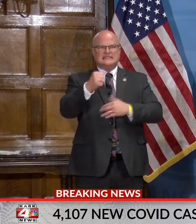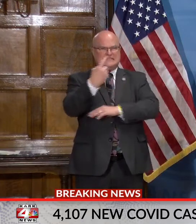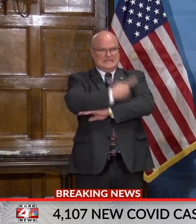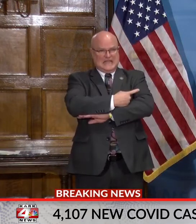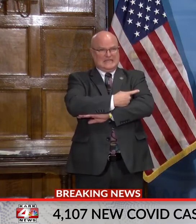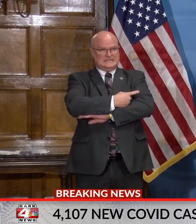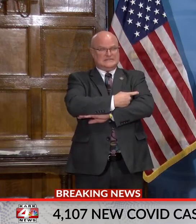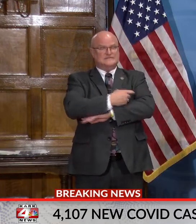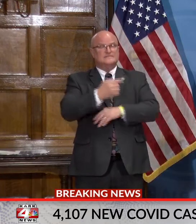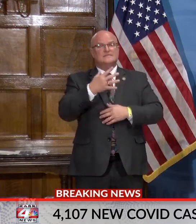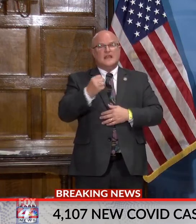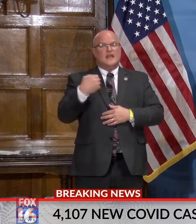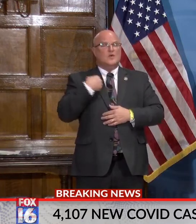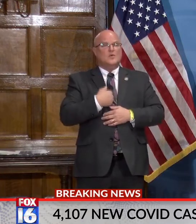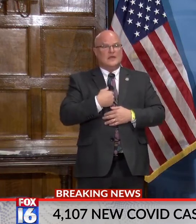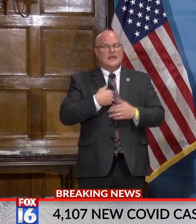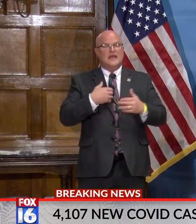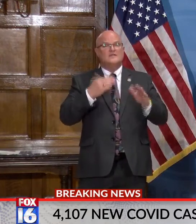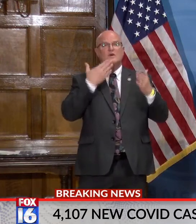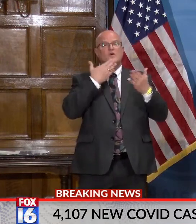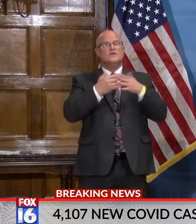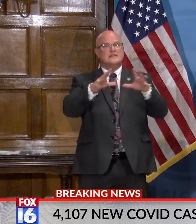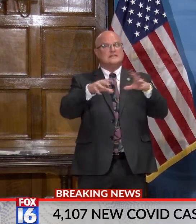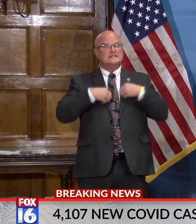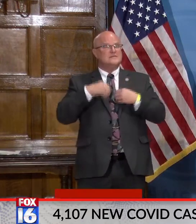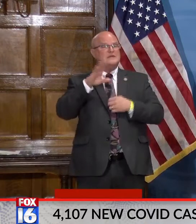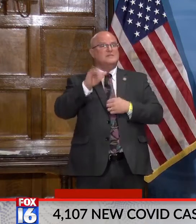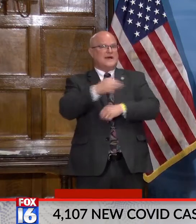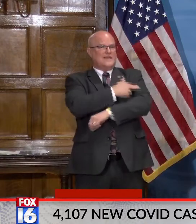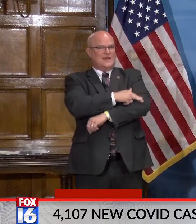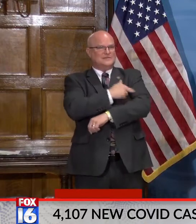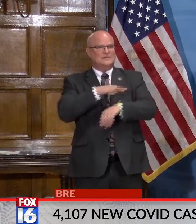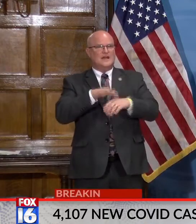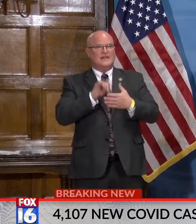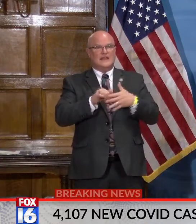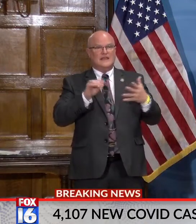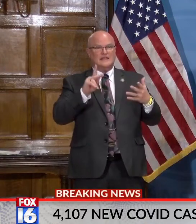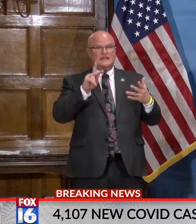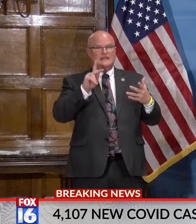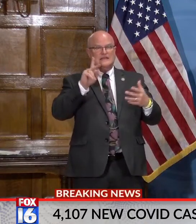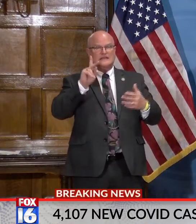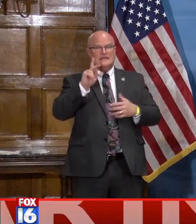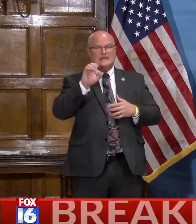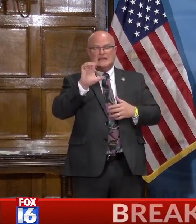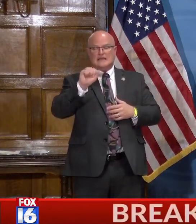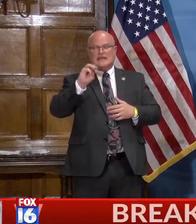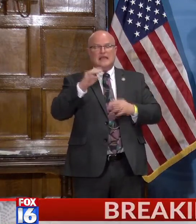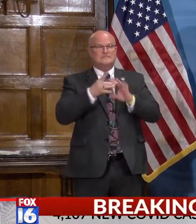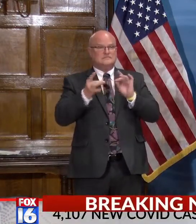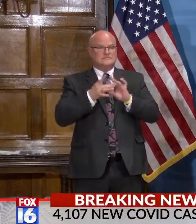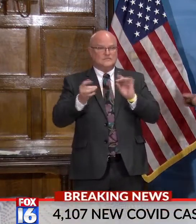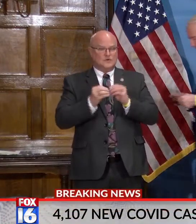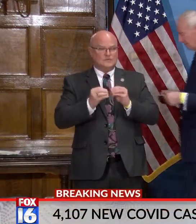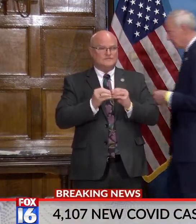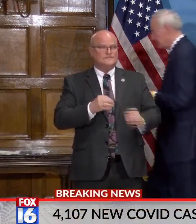days, and we have a great acceptance by the hospitals on that. Cam, do you want to elaborate on that?